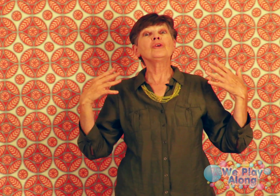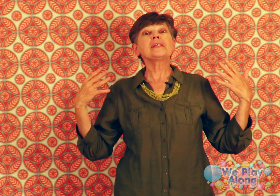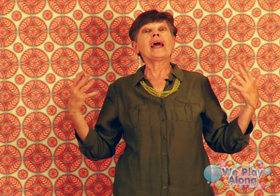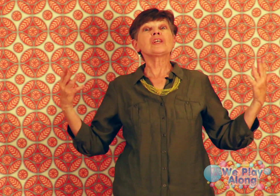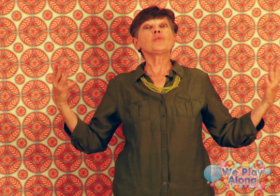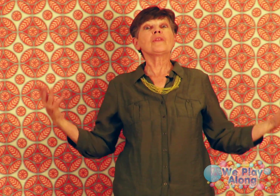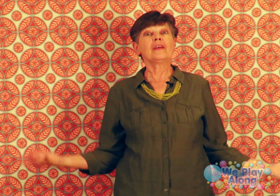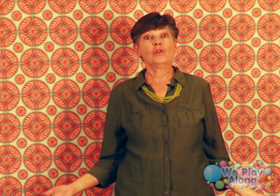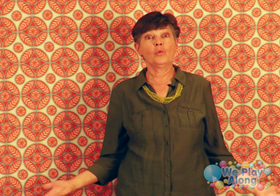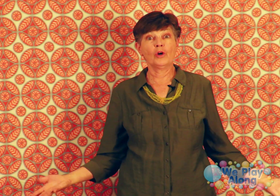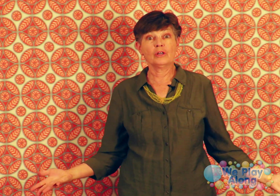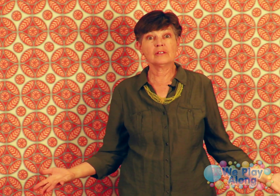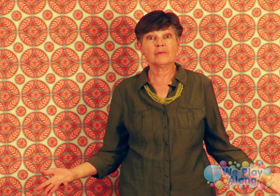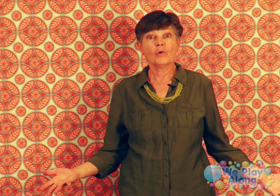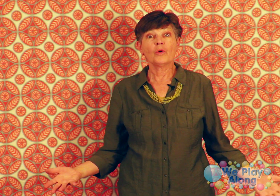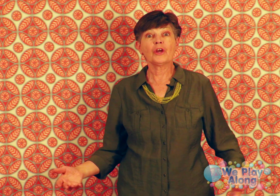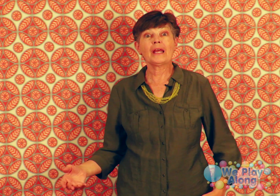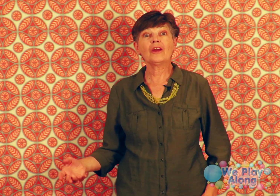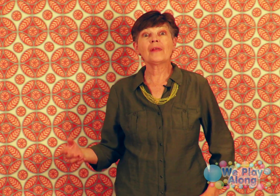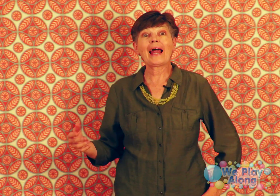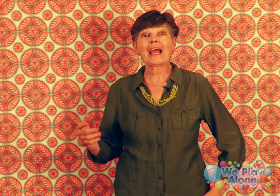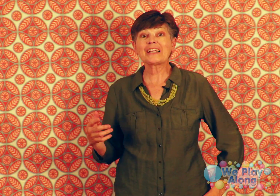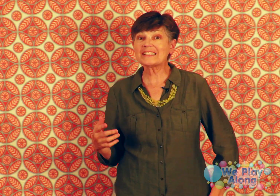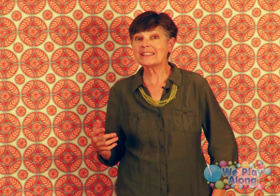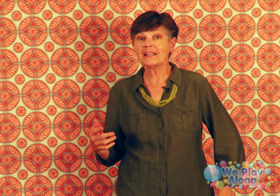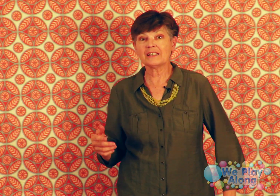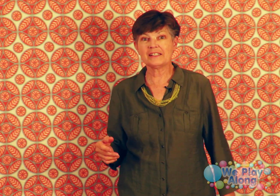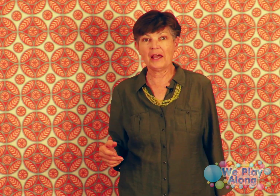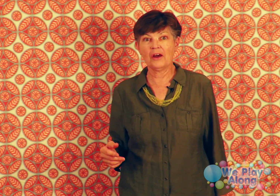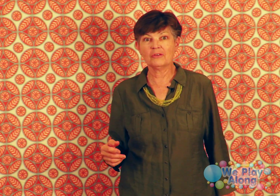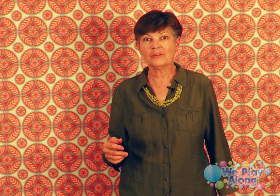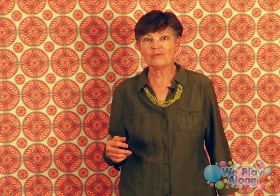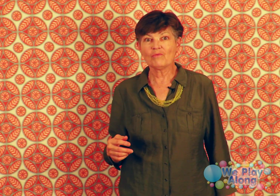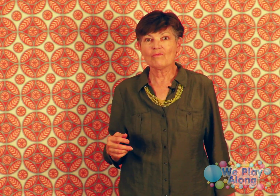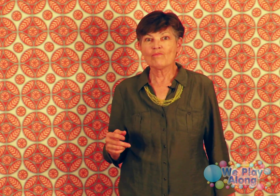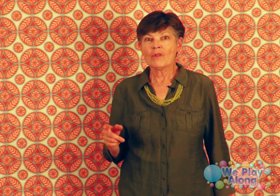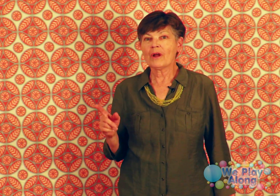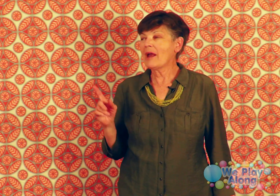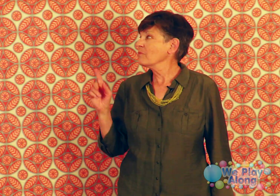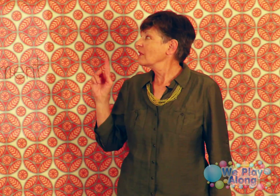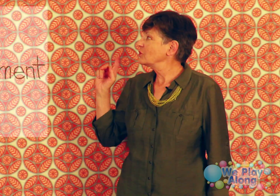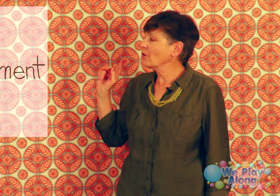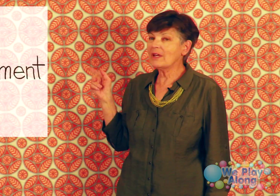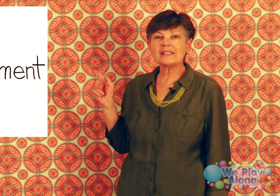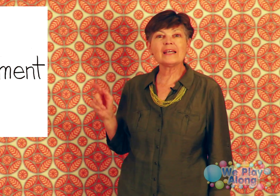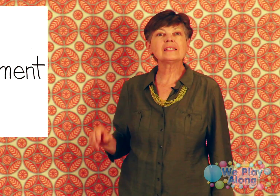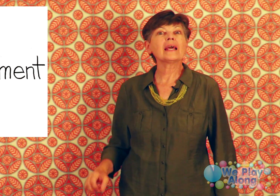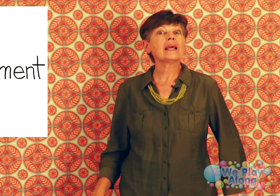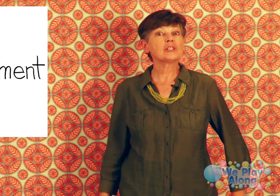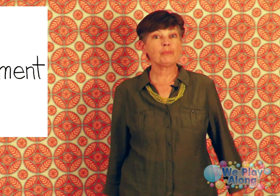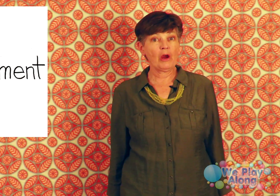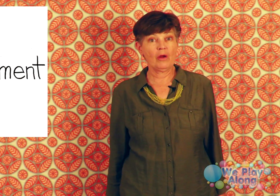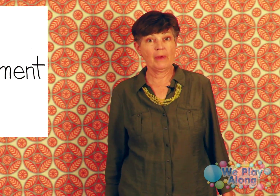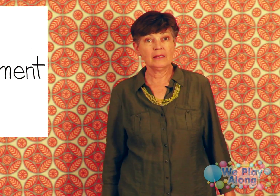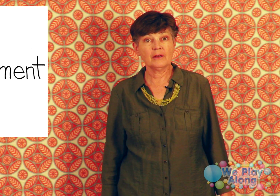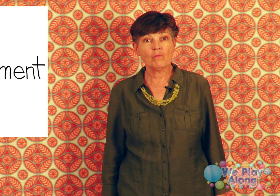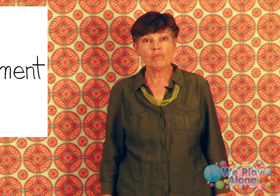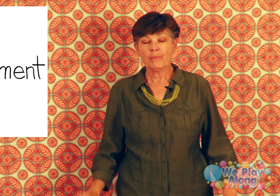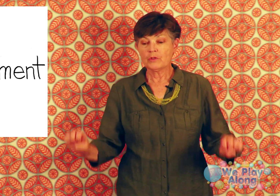use X within the words, where you're going to hear that X sound. Okay? So this is experiment. So